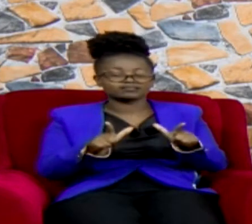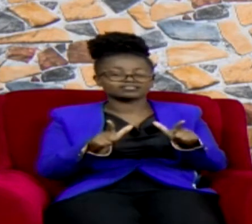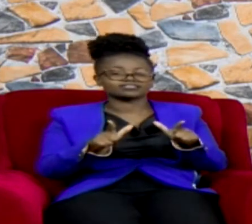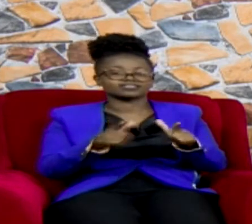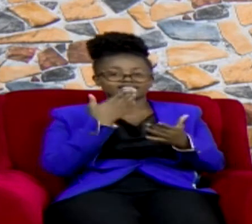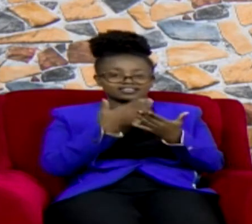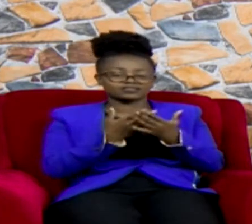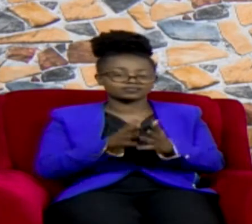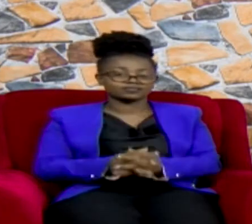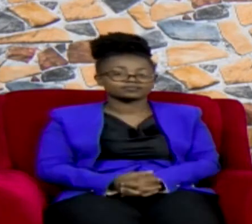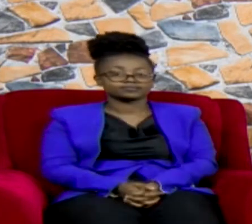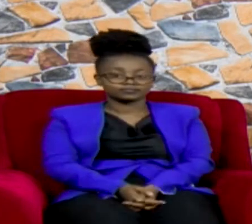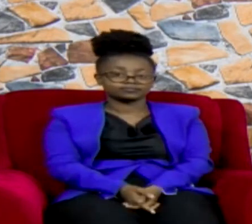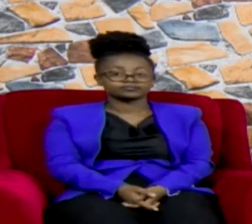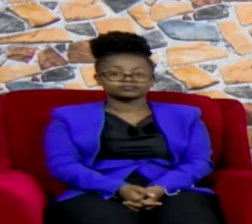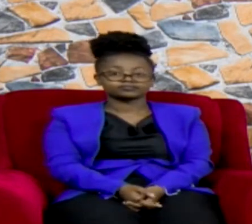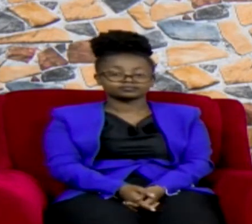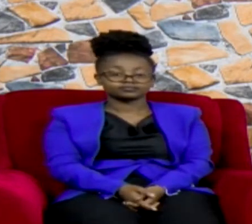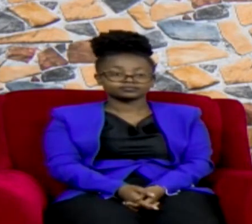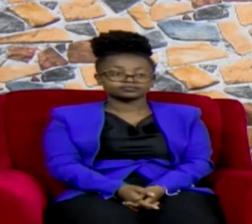intervention. Thank you.